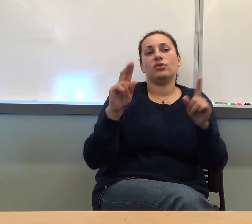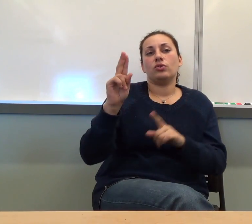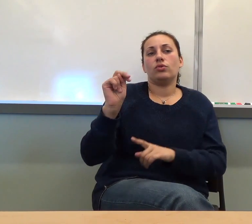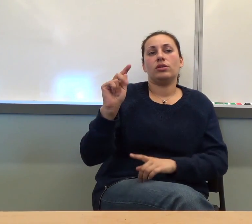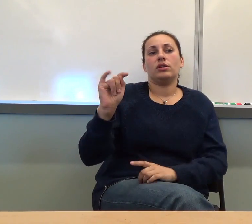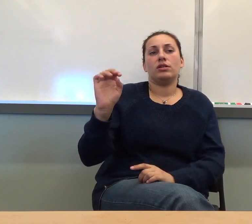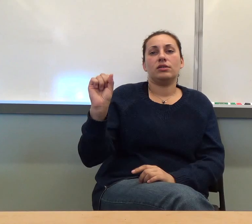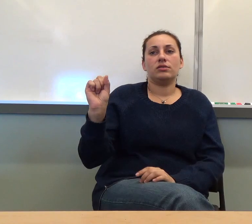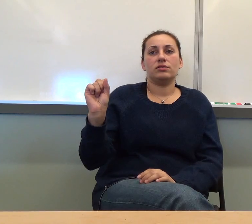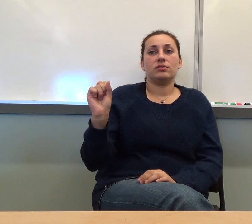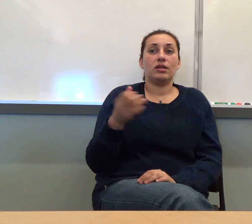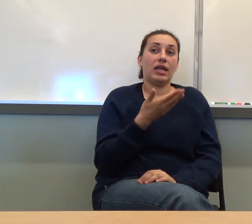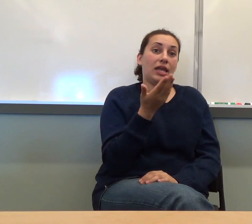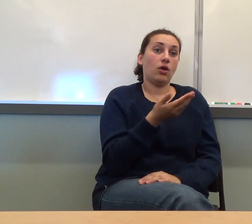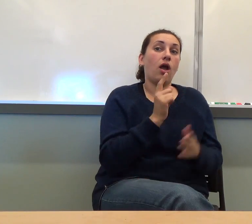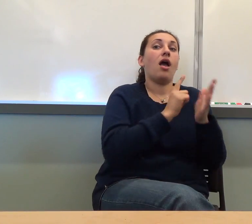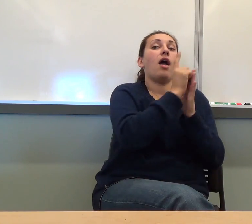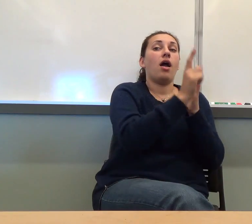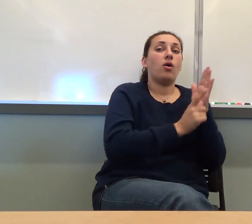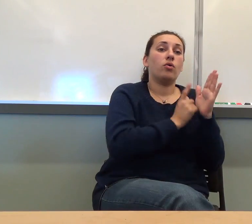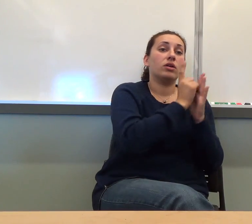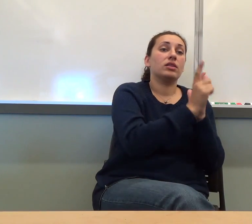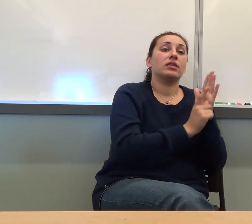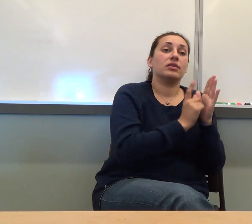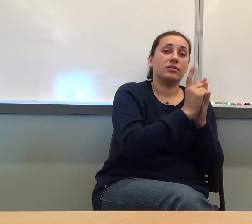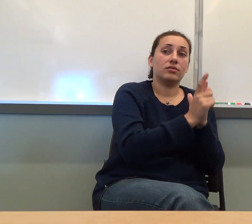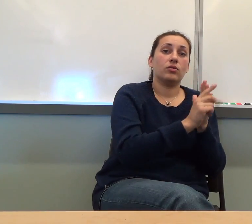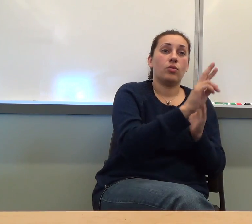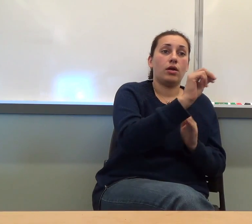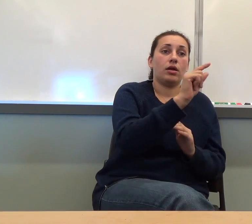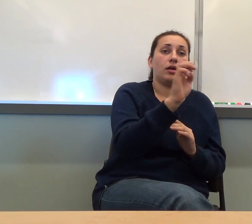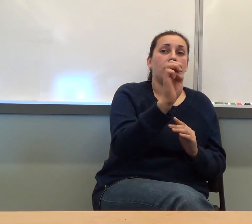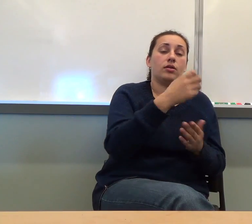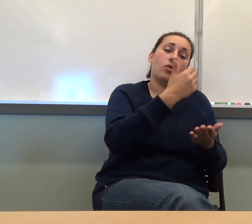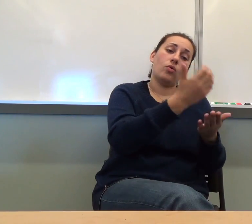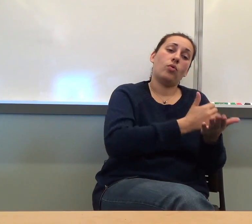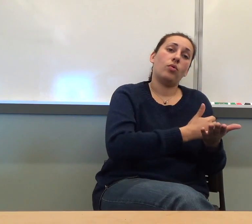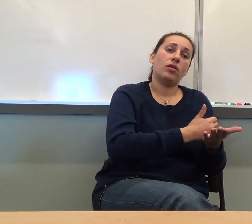Here's an hourly rate. This person's earning $8.55 per 1 hour.